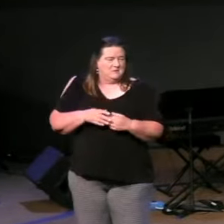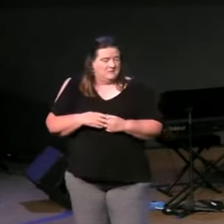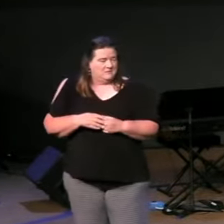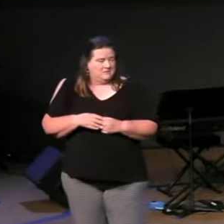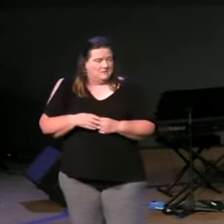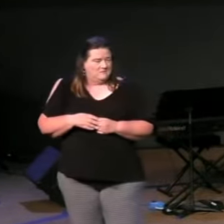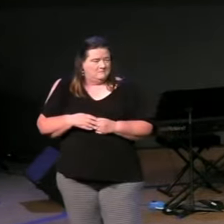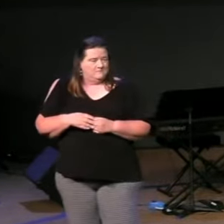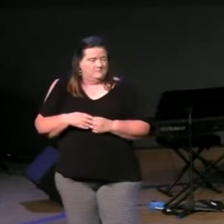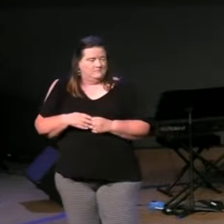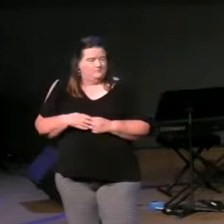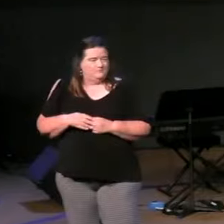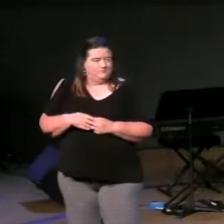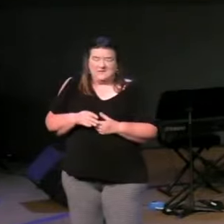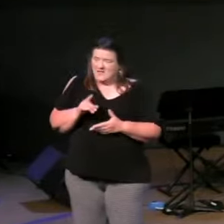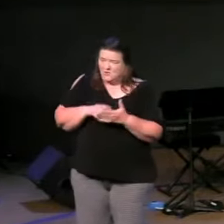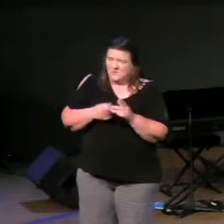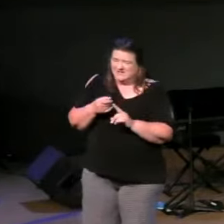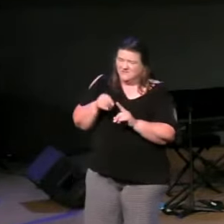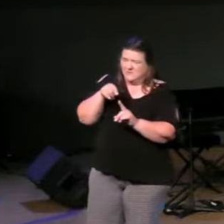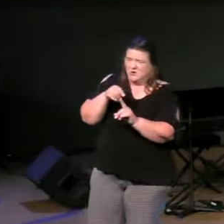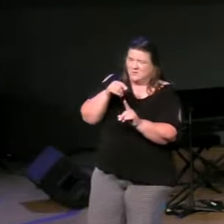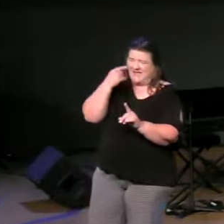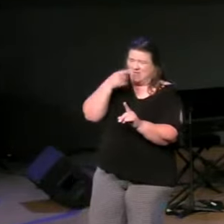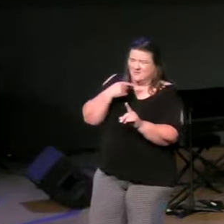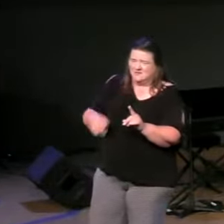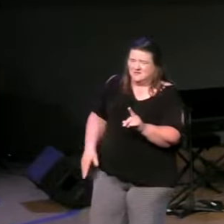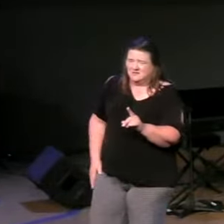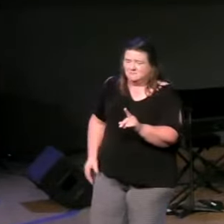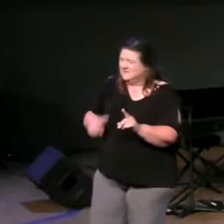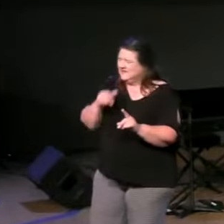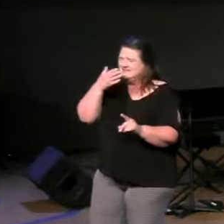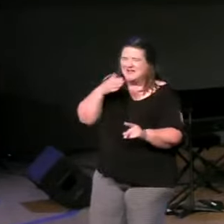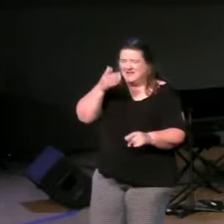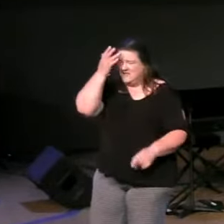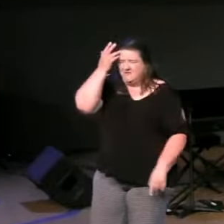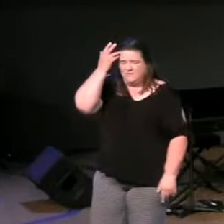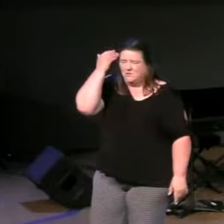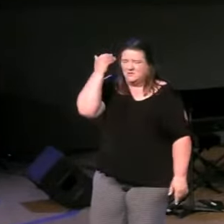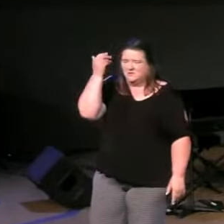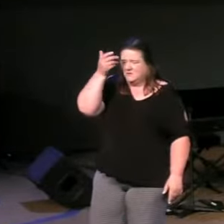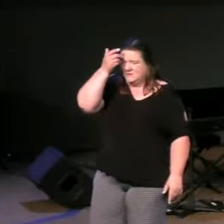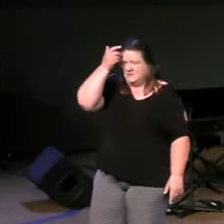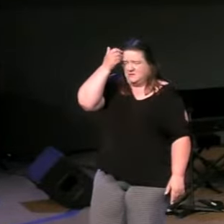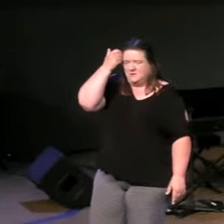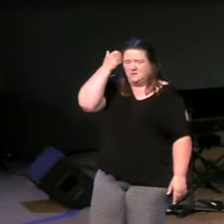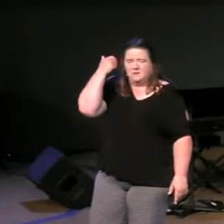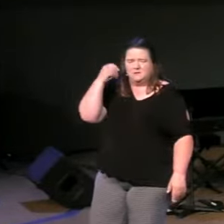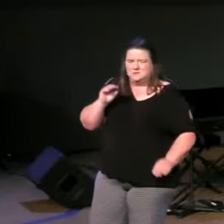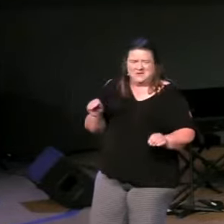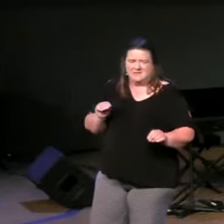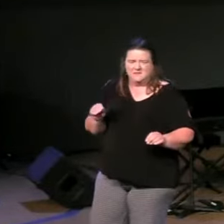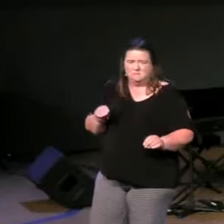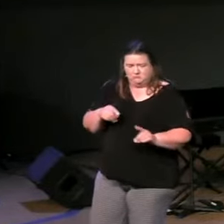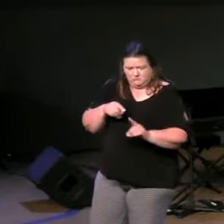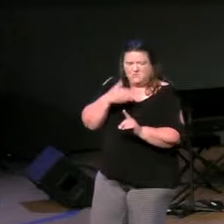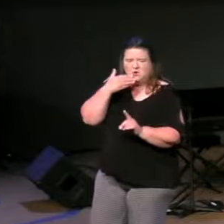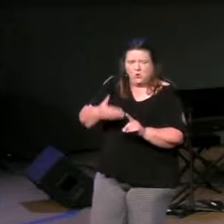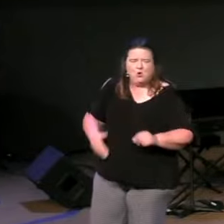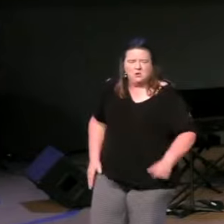And what has come from her mouth was not evil thoughts, slander, none of that. It was